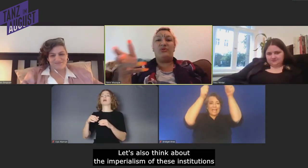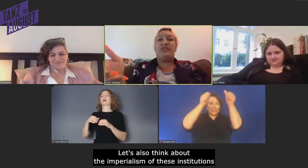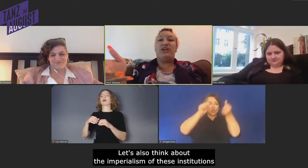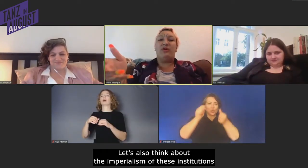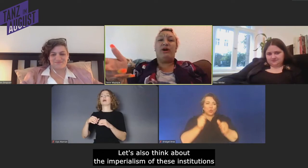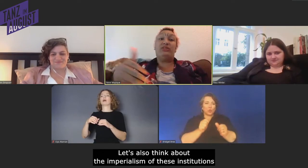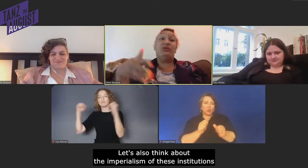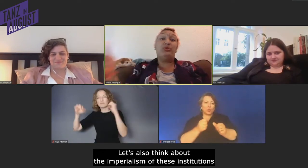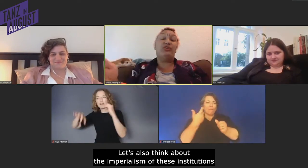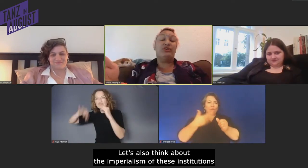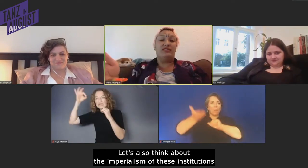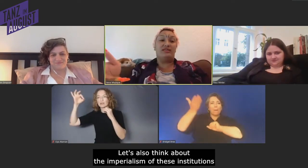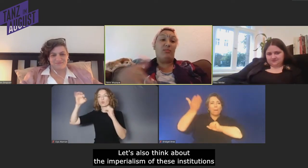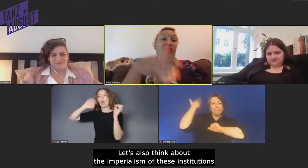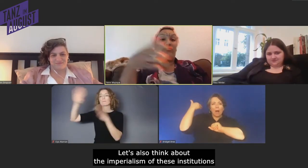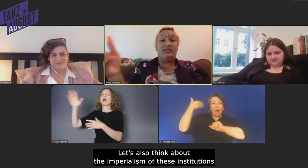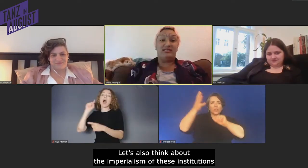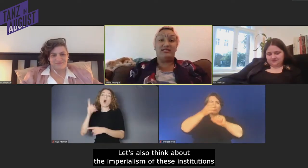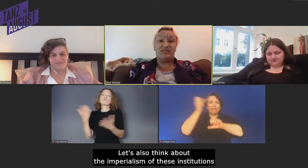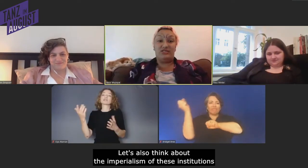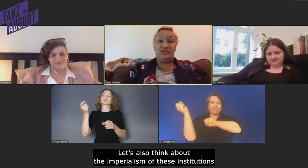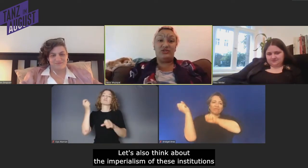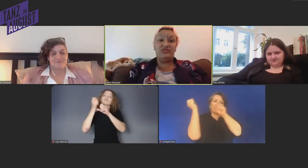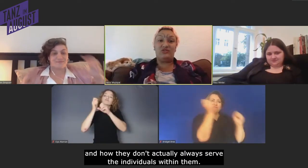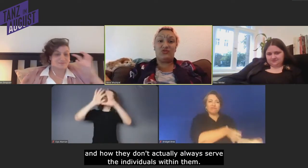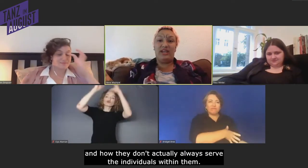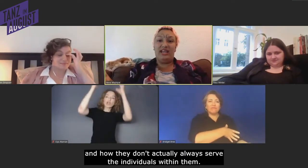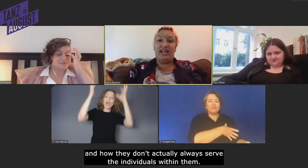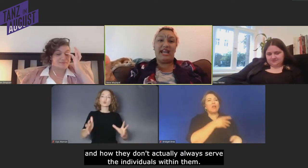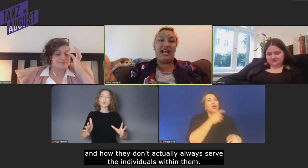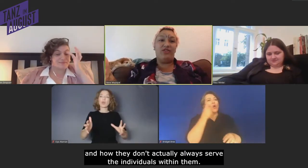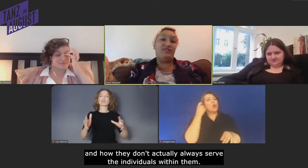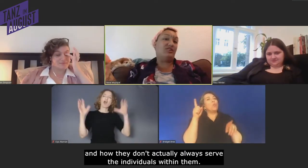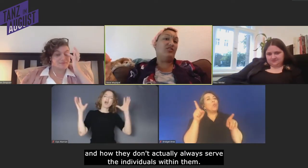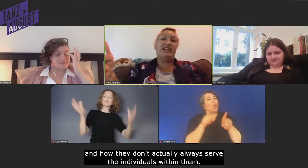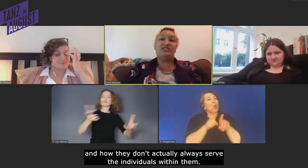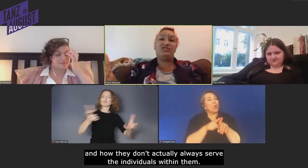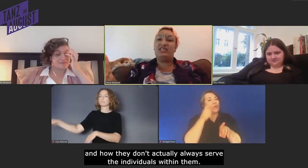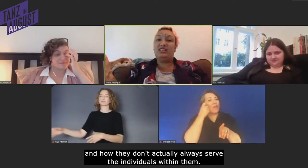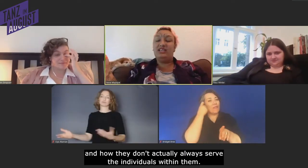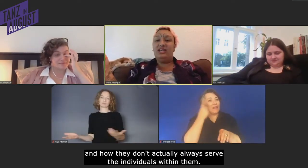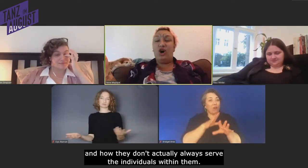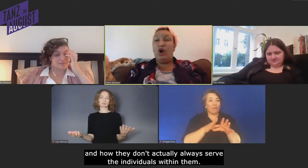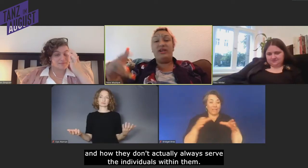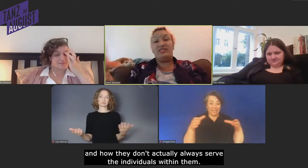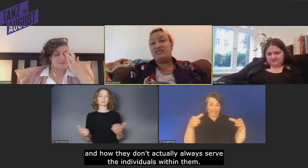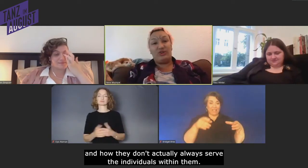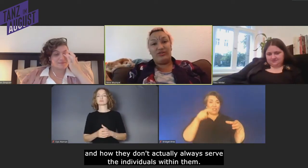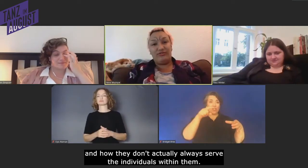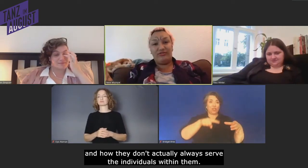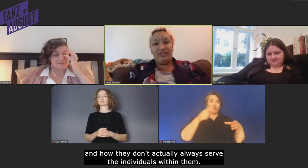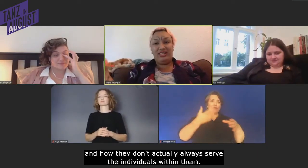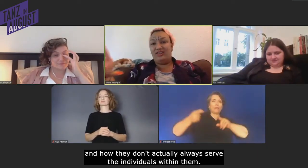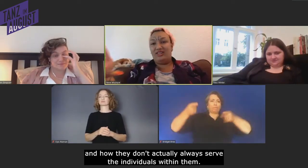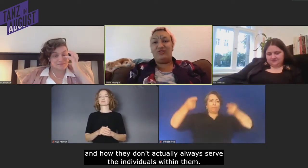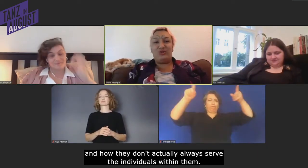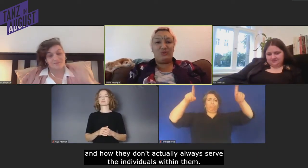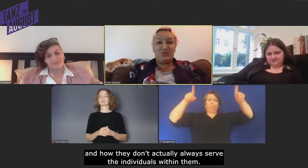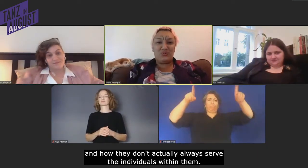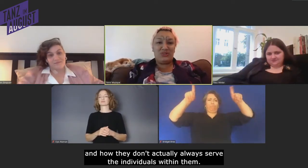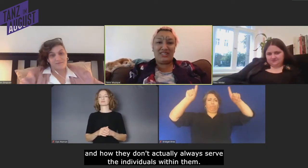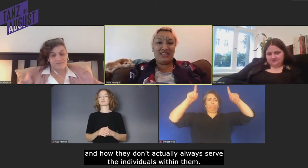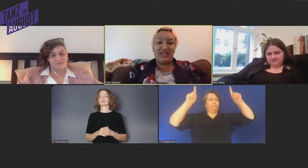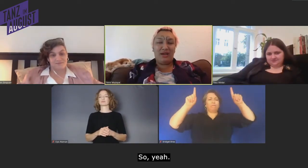also think about the imperialism of these institutions, right? And how they don't actually always serve the